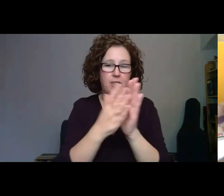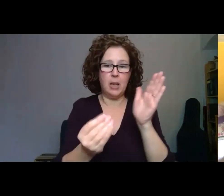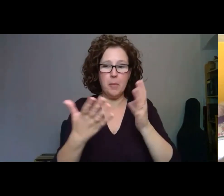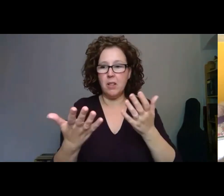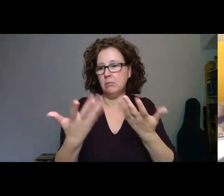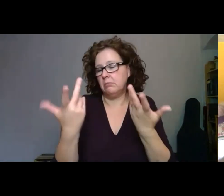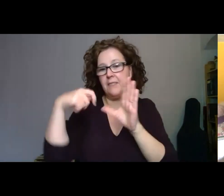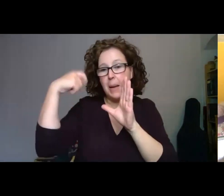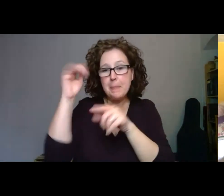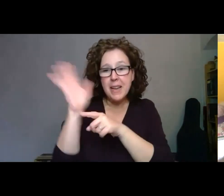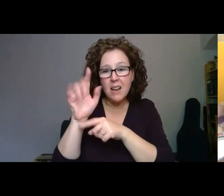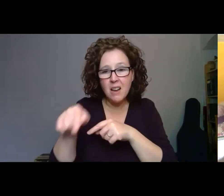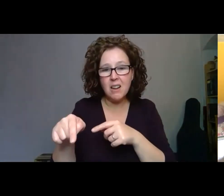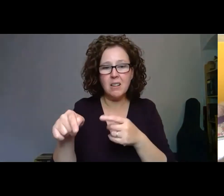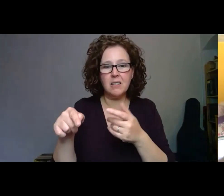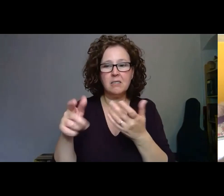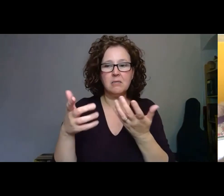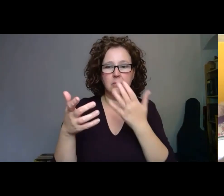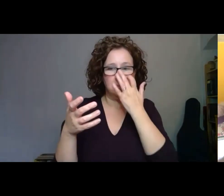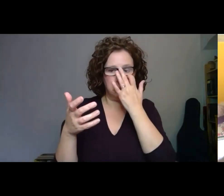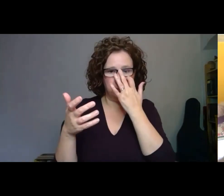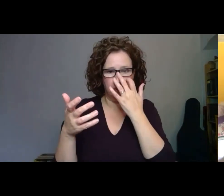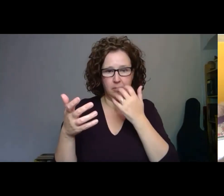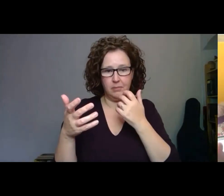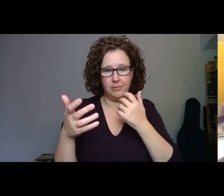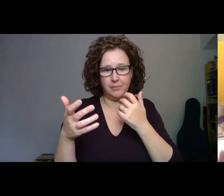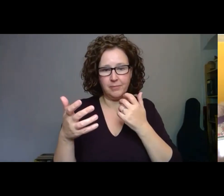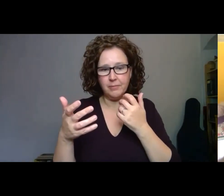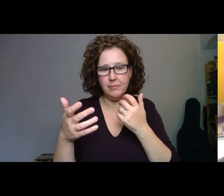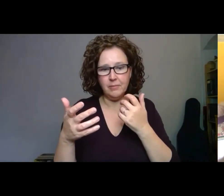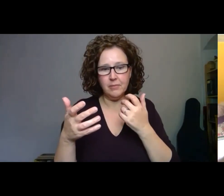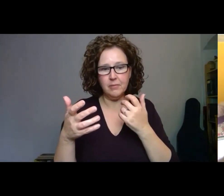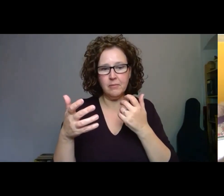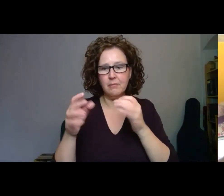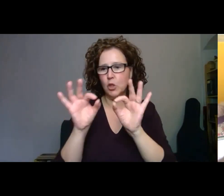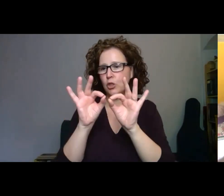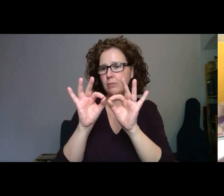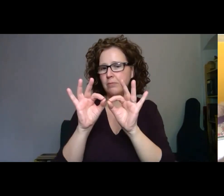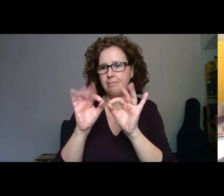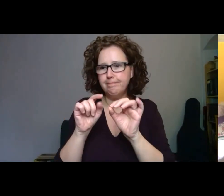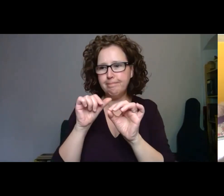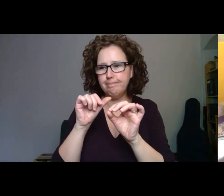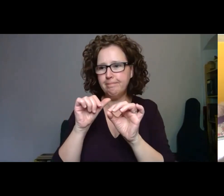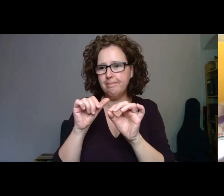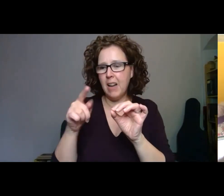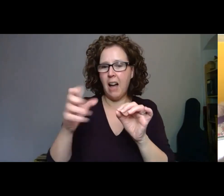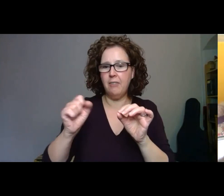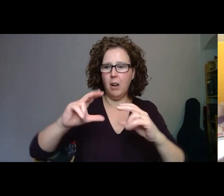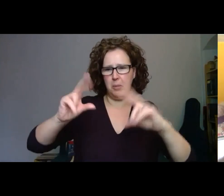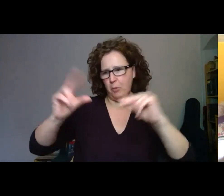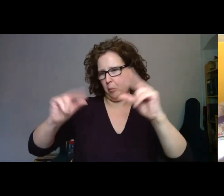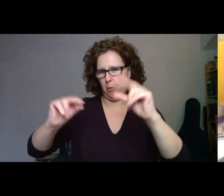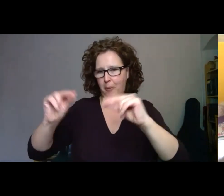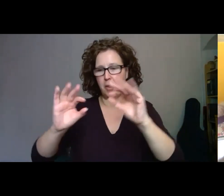filmmaker doesn't allow any sound space between sentences